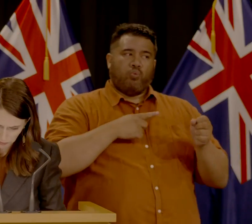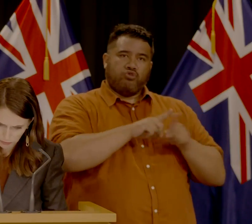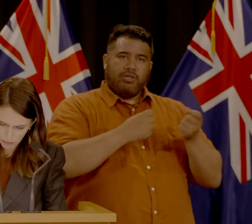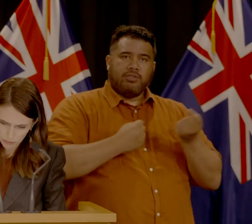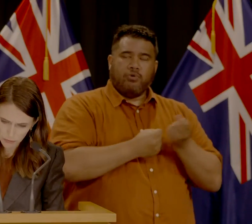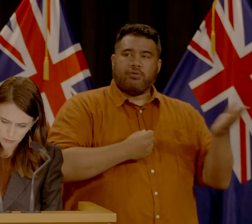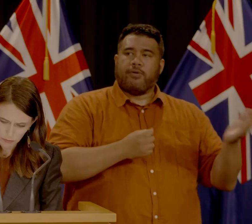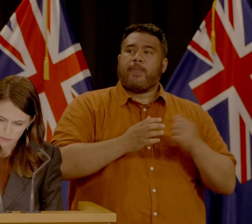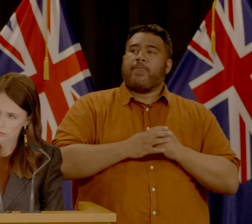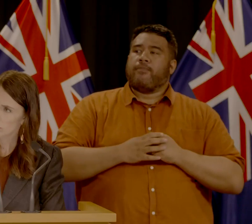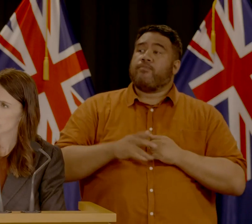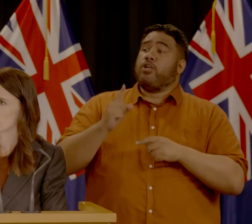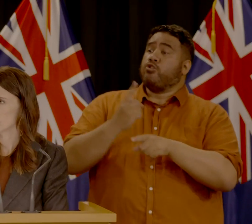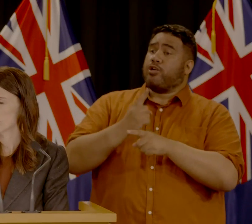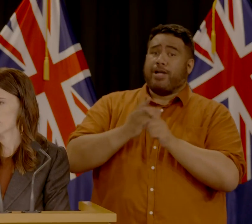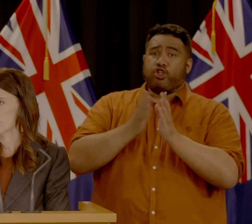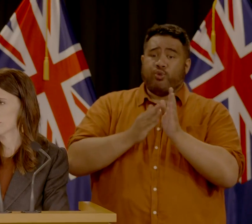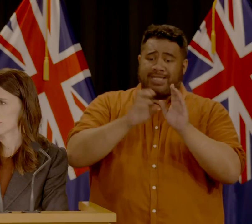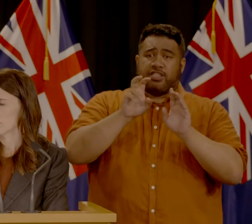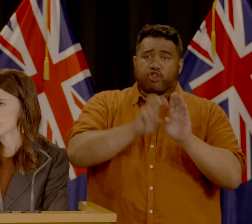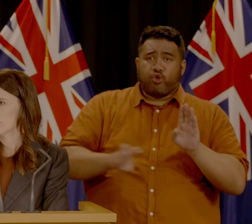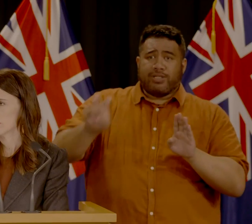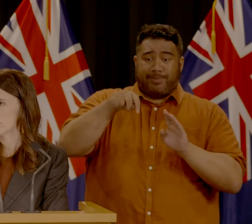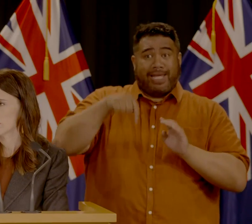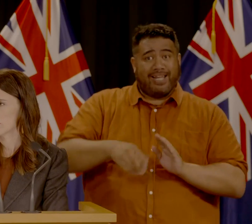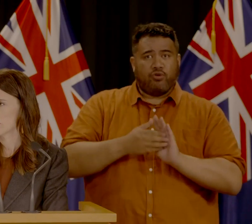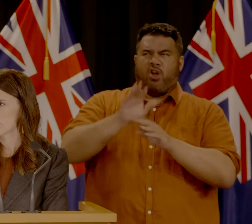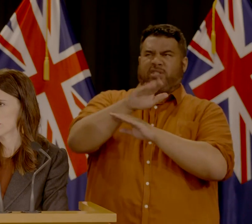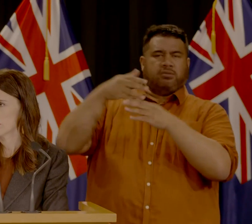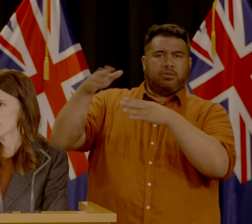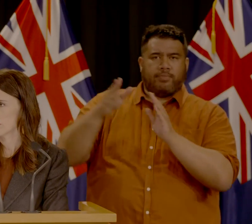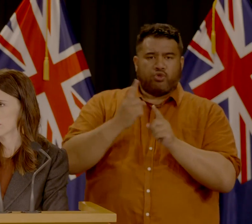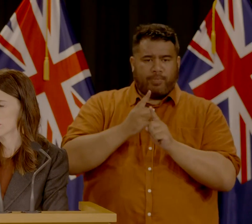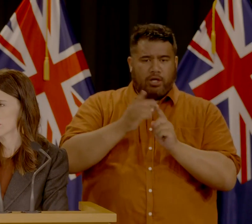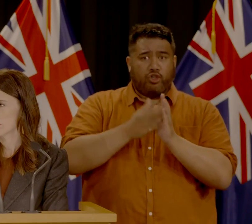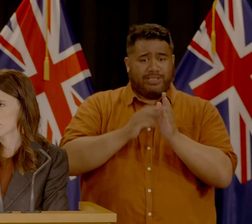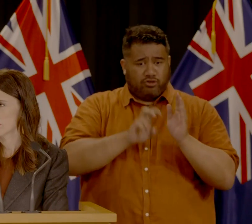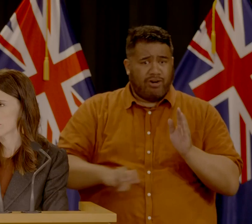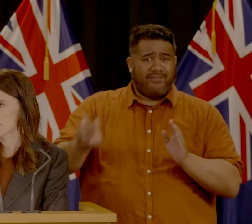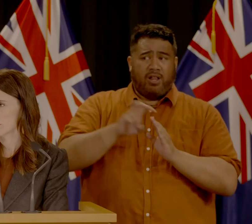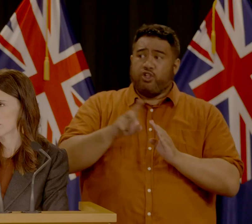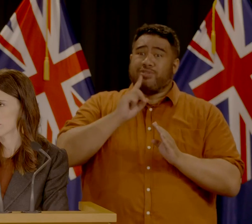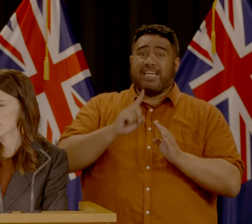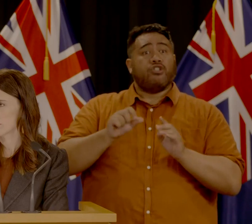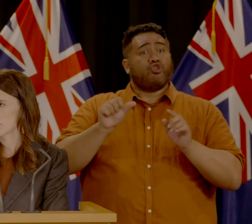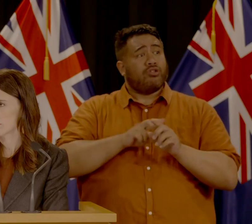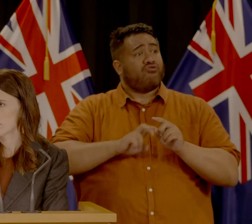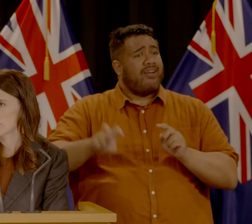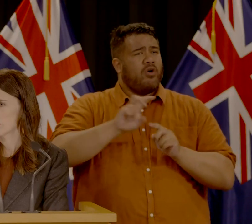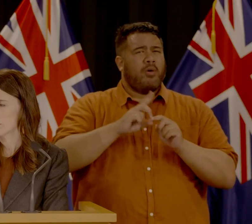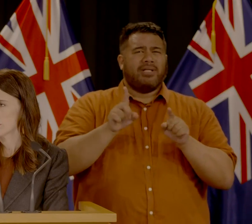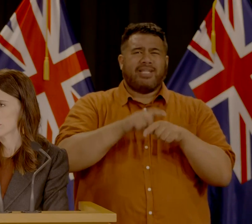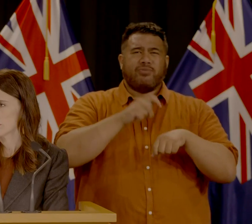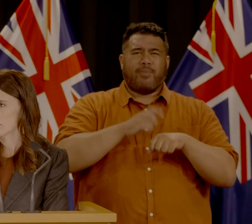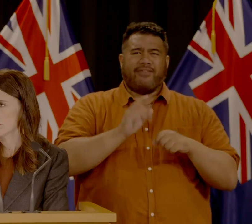Backyard campaign in terms of domestic tourism, given that kind of people are promoting, saying, travel within New Zealand, but then you've got the issue of social distancing? What's your sort